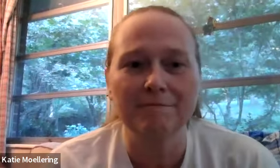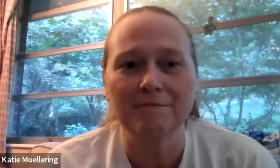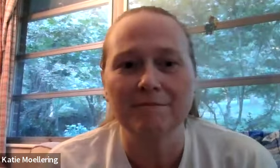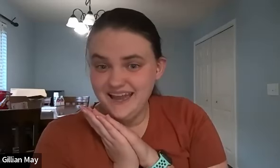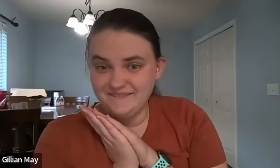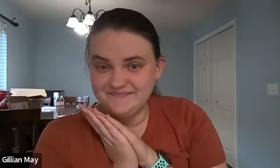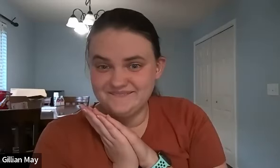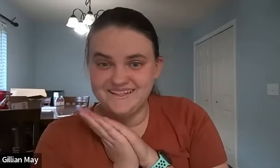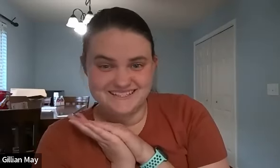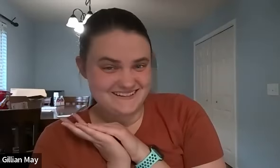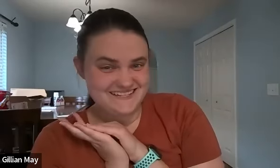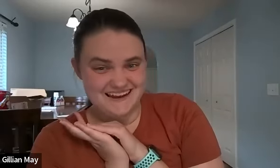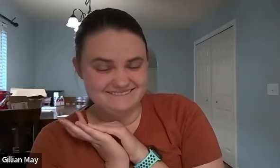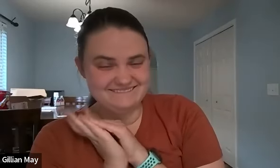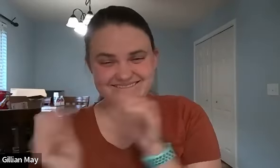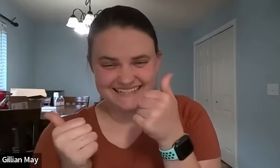So yeah, so there's that.